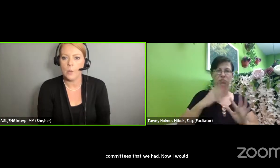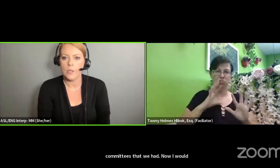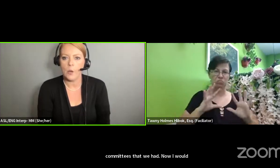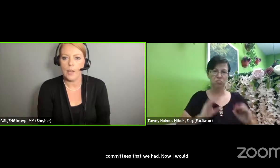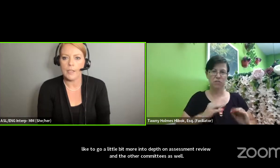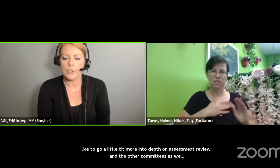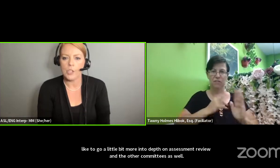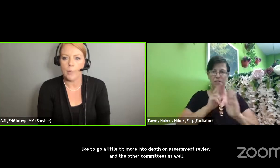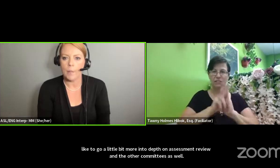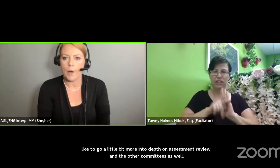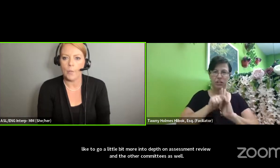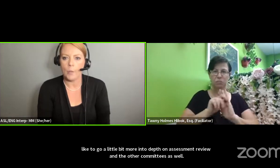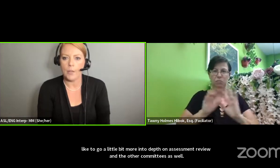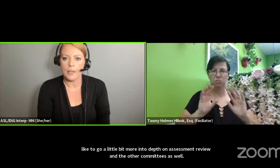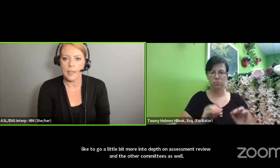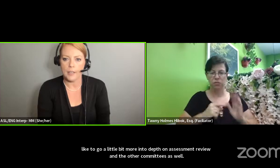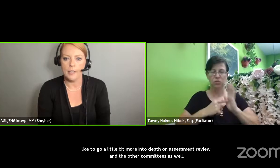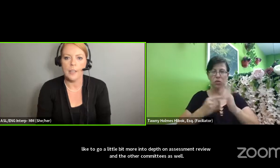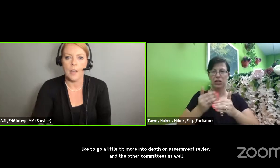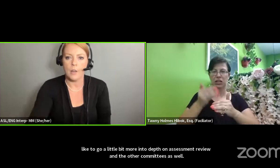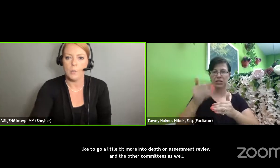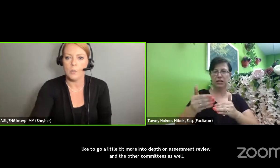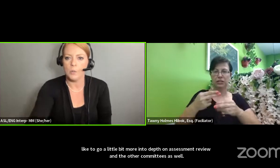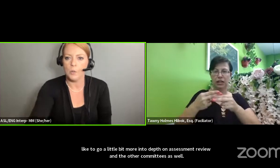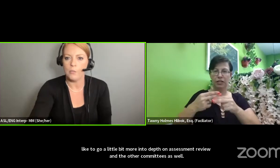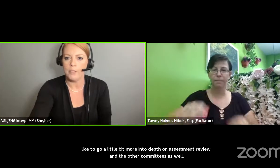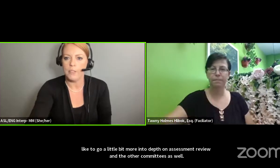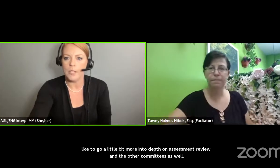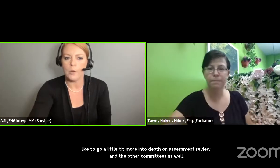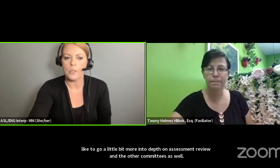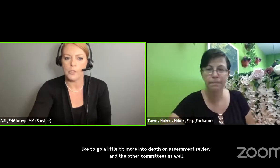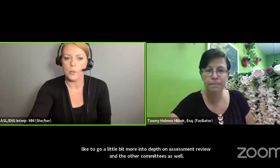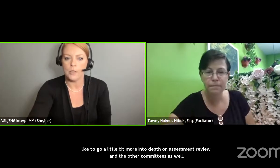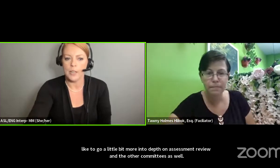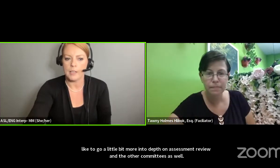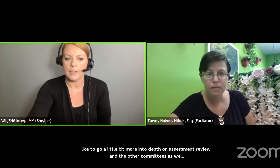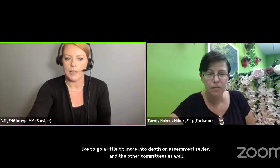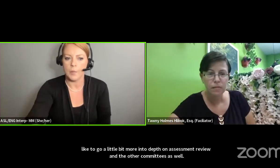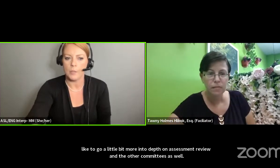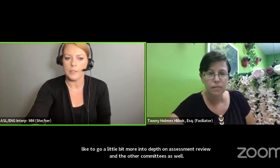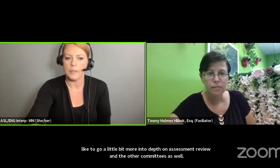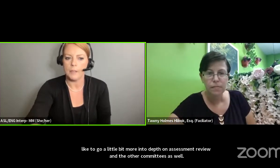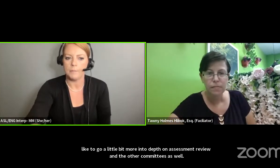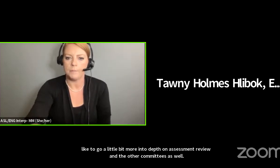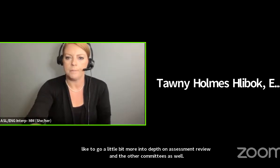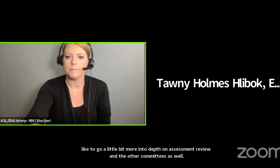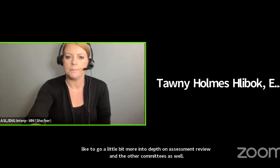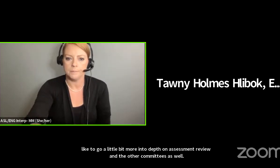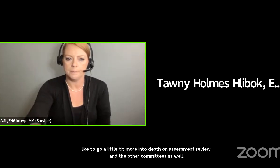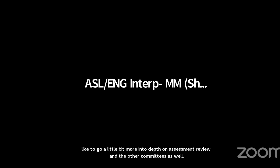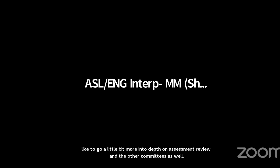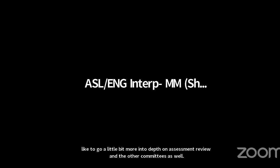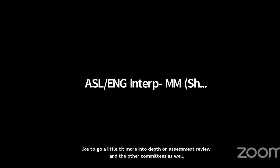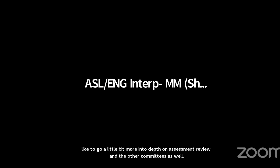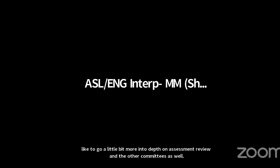So I'm going to go ahead and share my PowerPoint again. I will remove my video and show you the next slide momentarily.